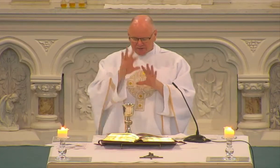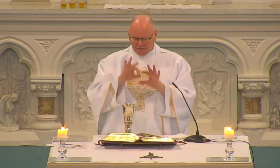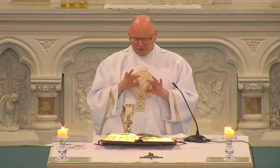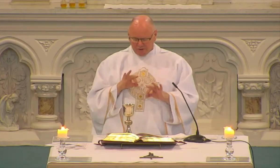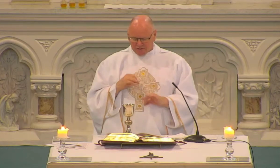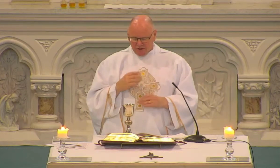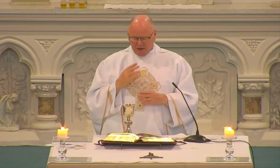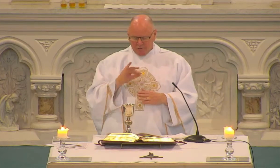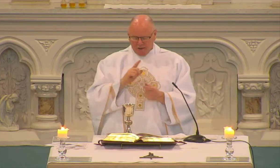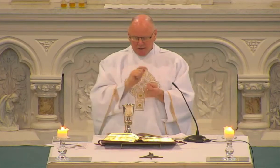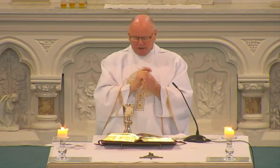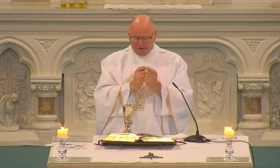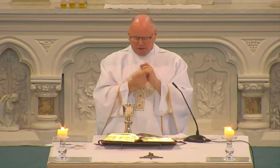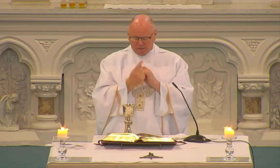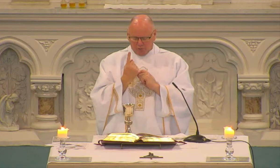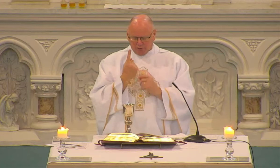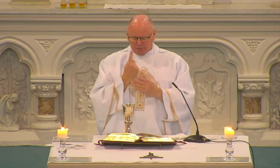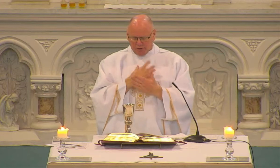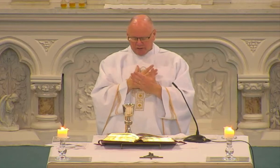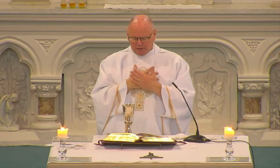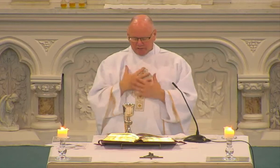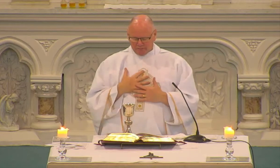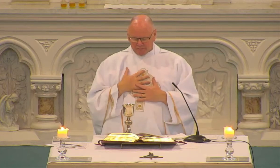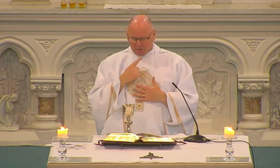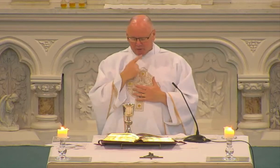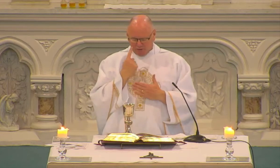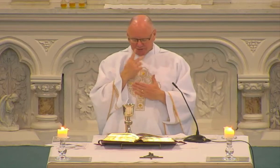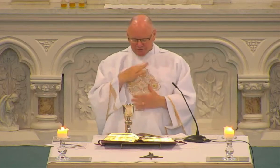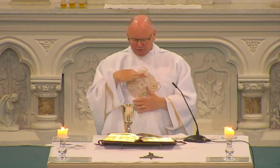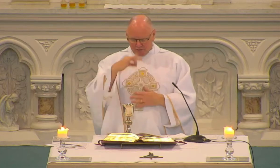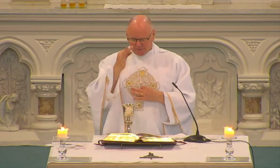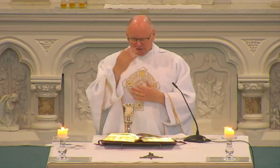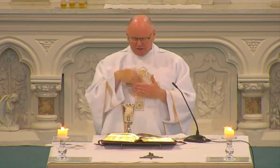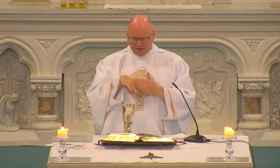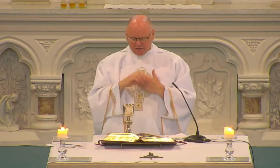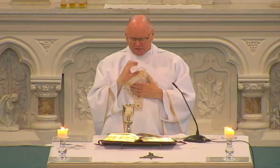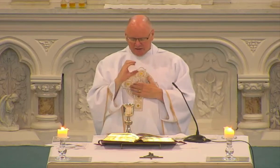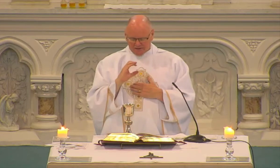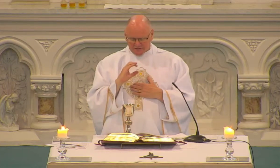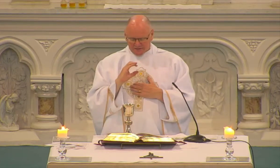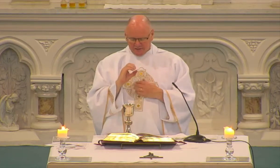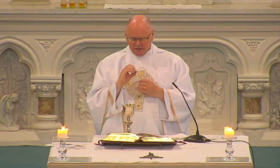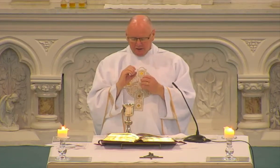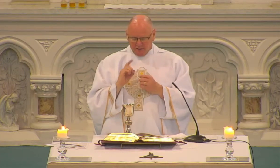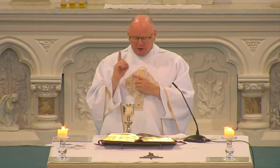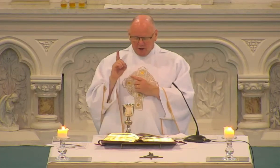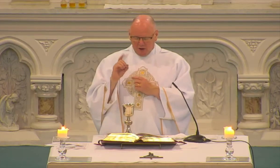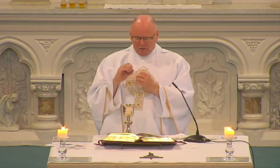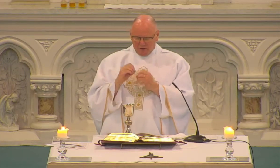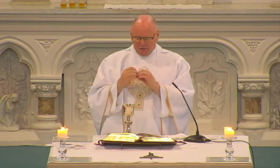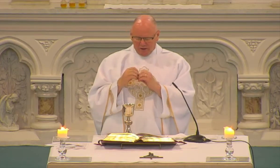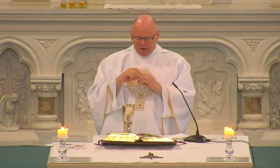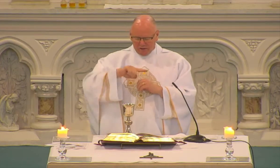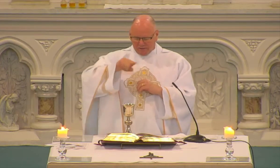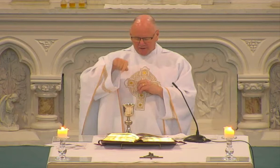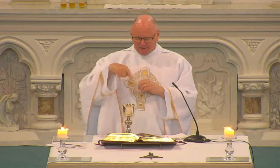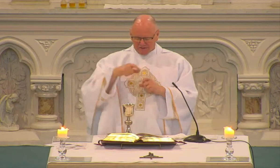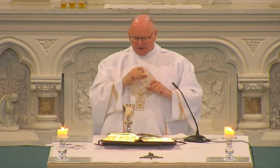Spirit, may become one body, one spirit in Christ. May he make of us an